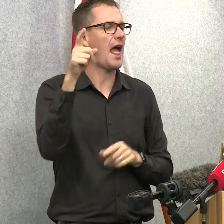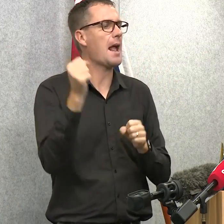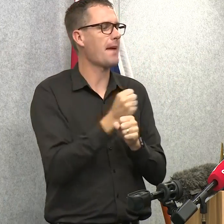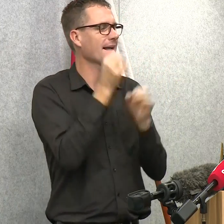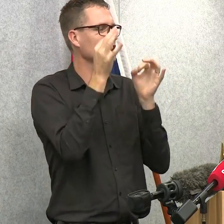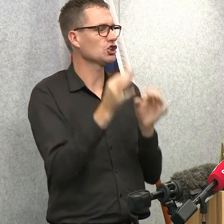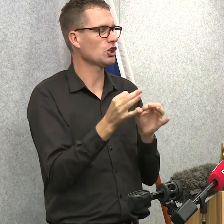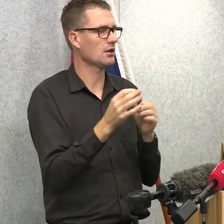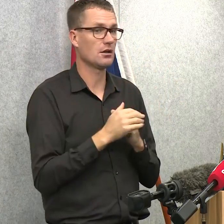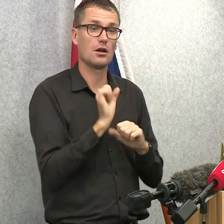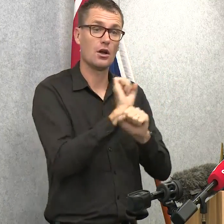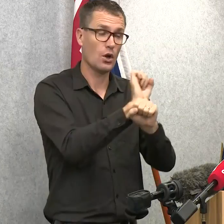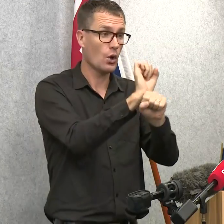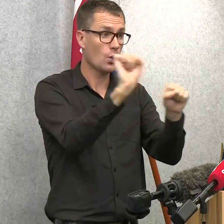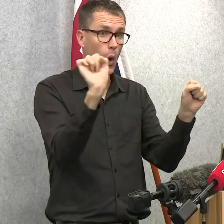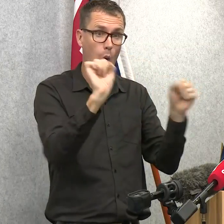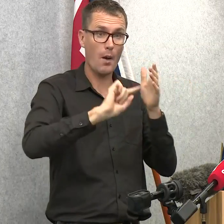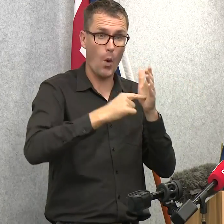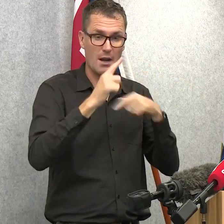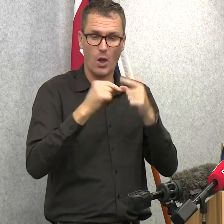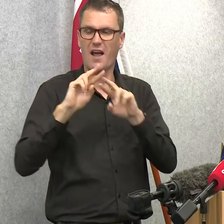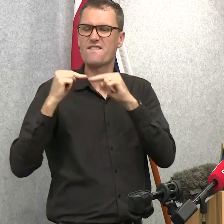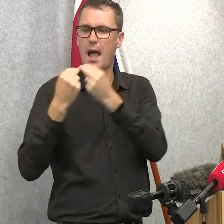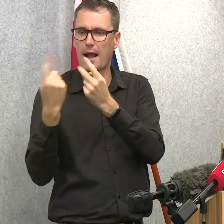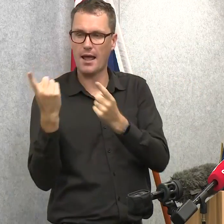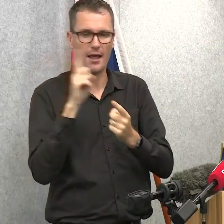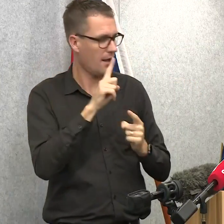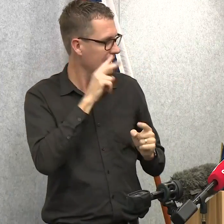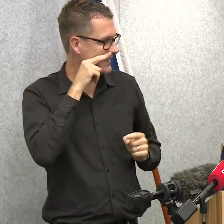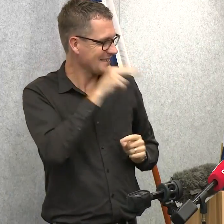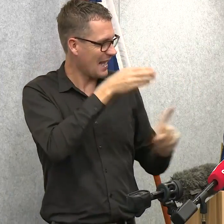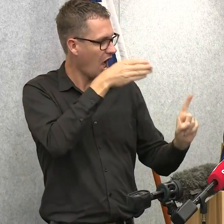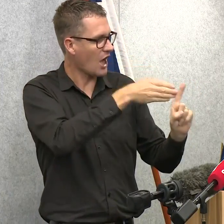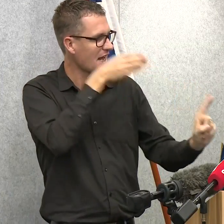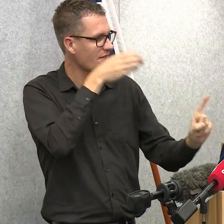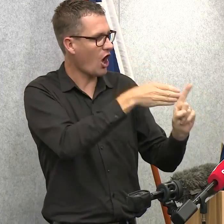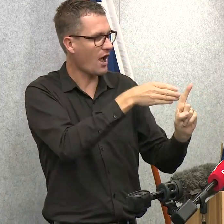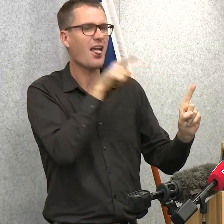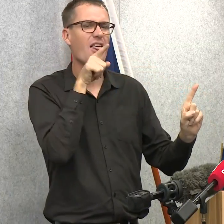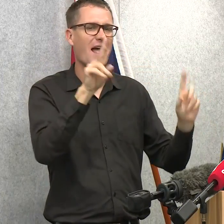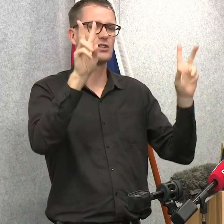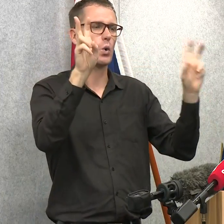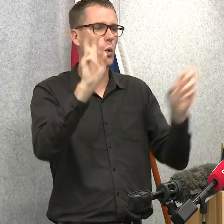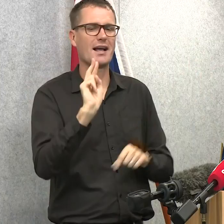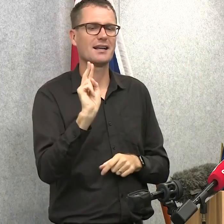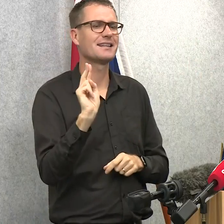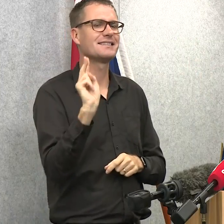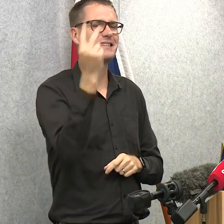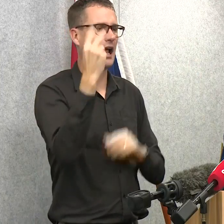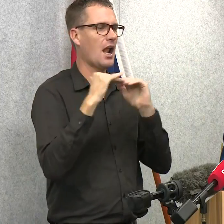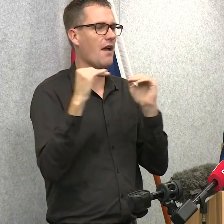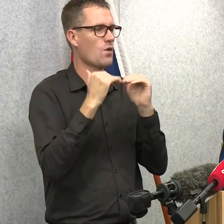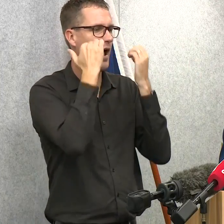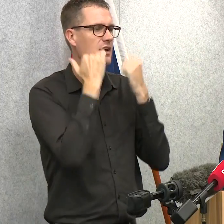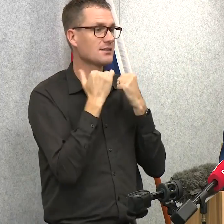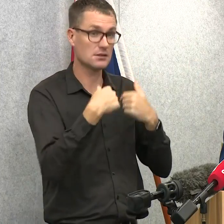point around visual is that forms part of what we call secondary evidence. So we are doing that as part of this